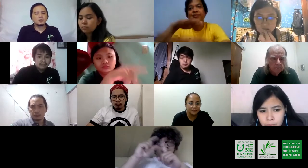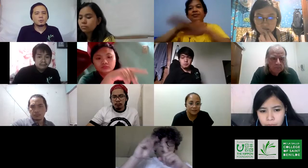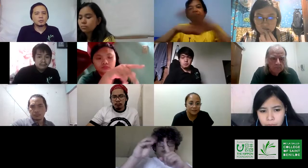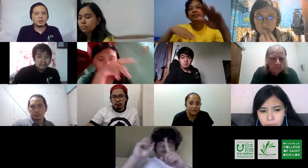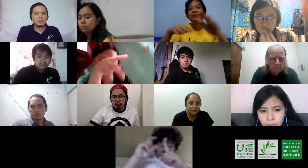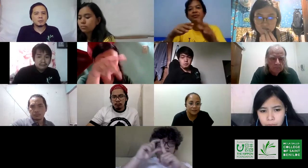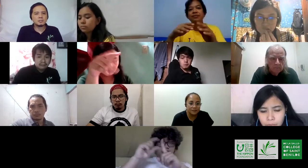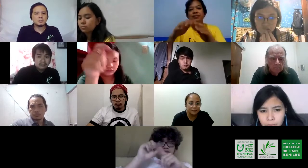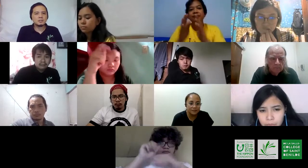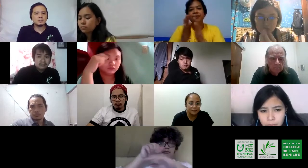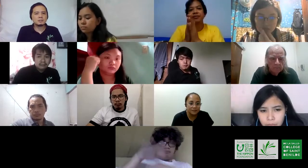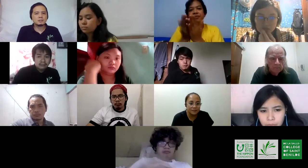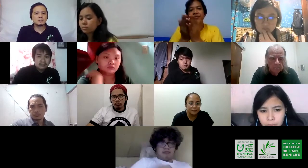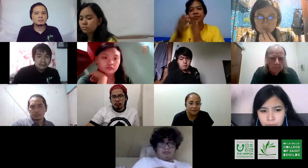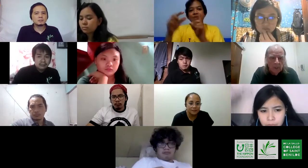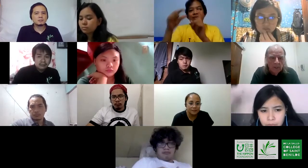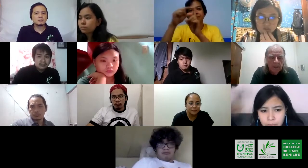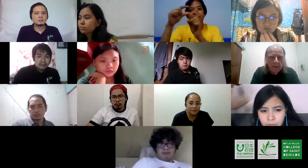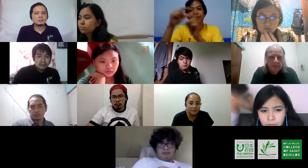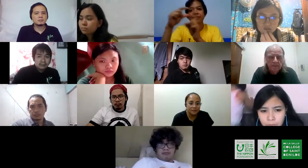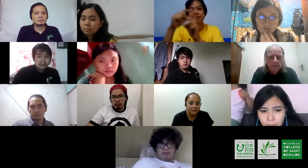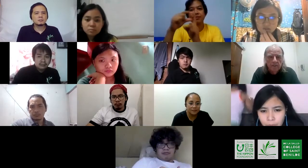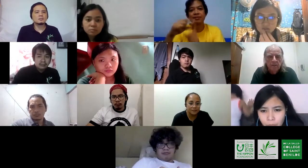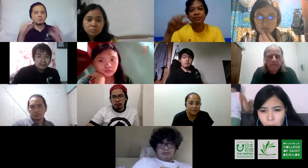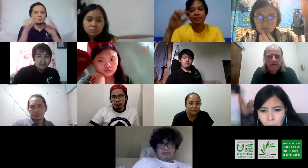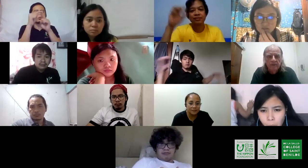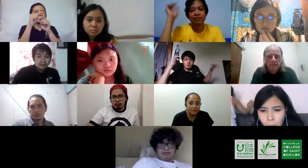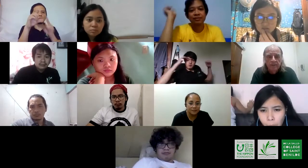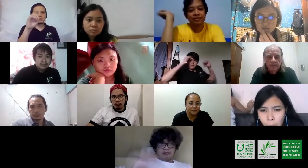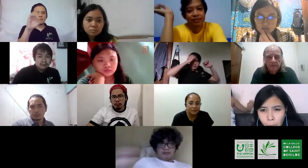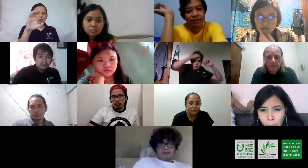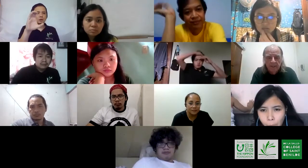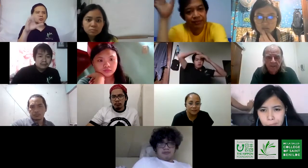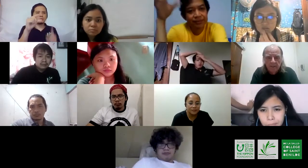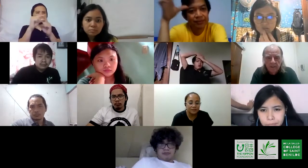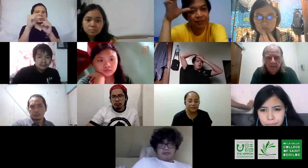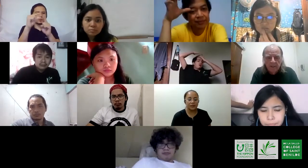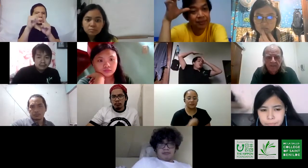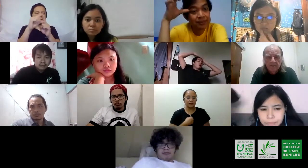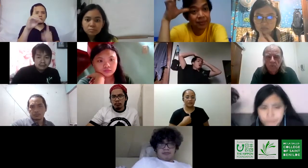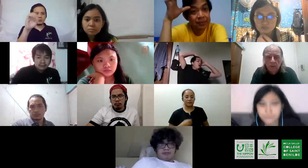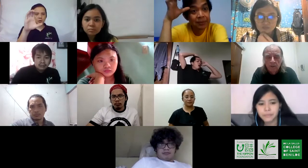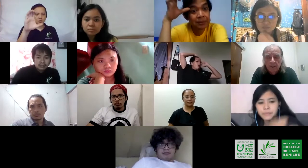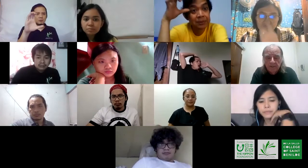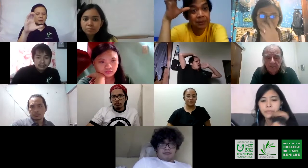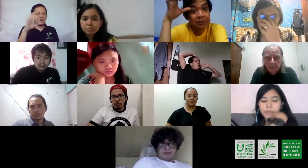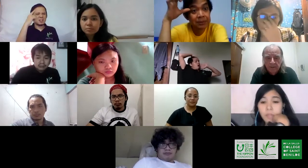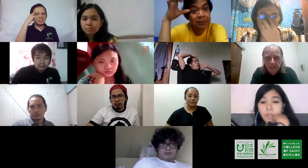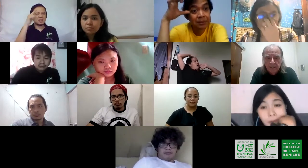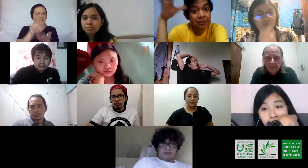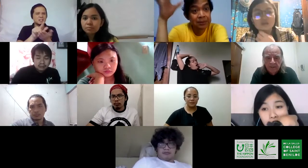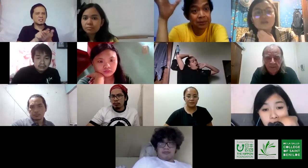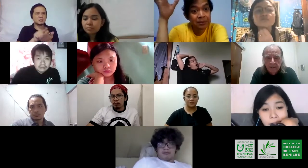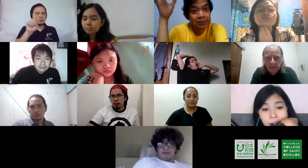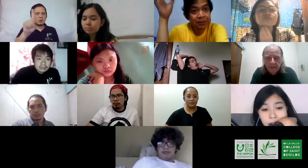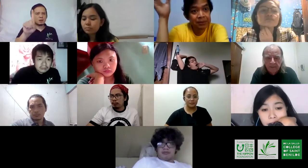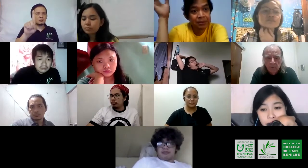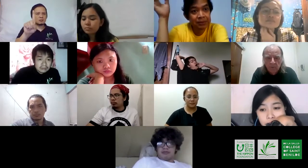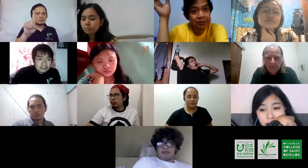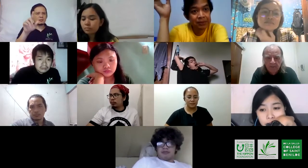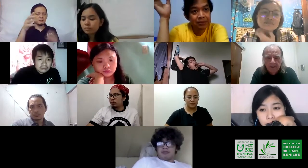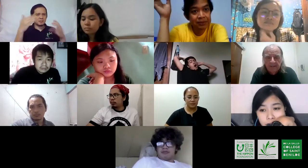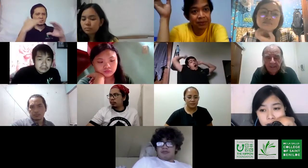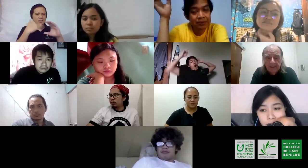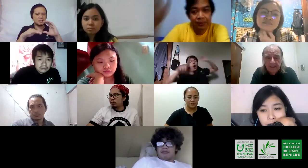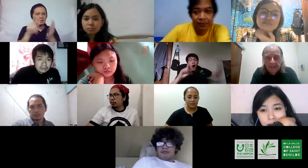So the Word document, sir? Yes, Vietnamese lesson. Is it lesson 1 or lesson 2 that I sent you? I think lesson